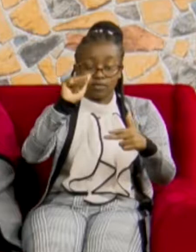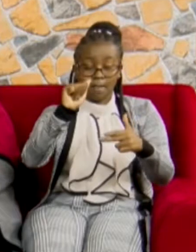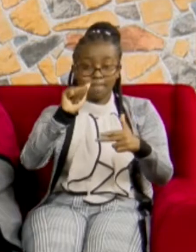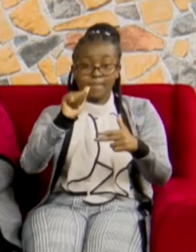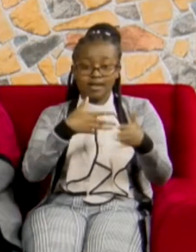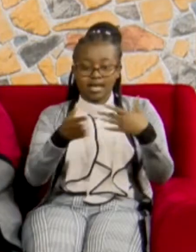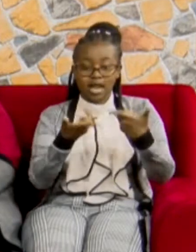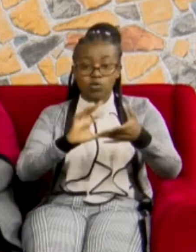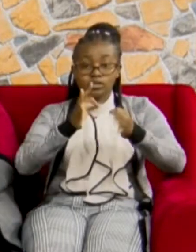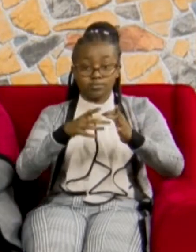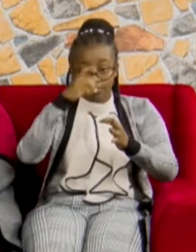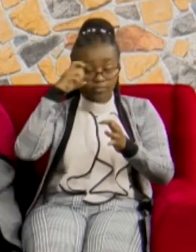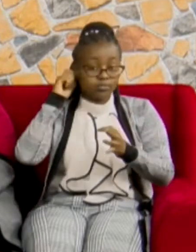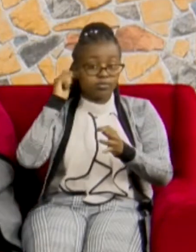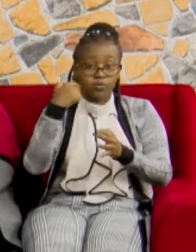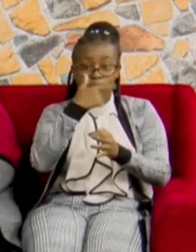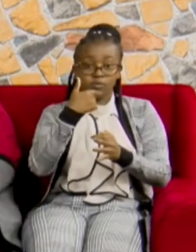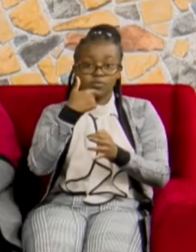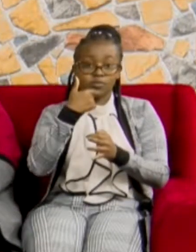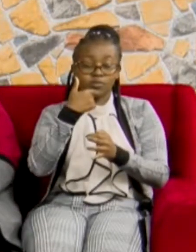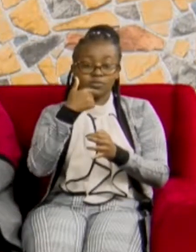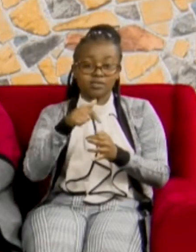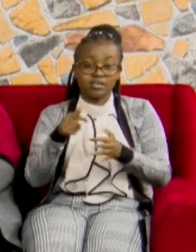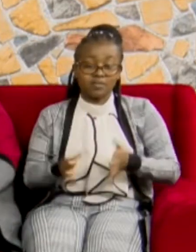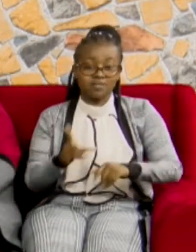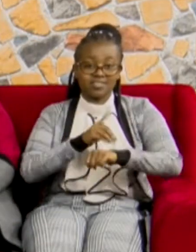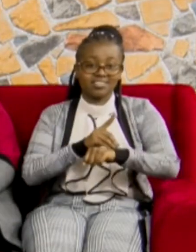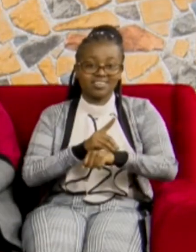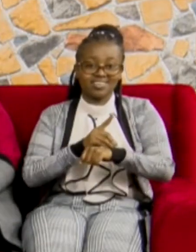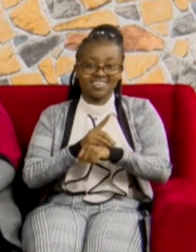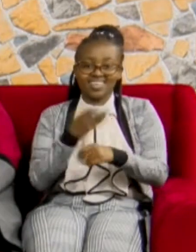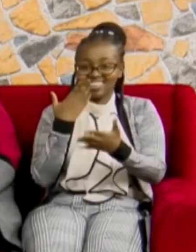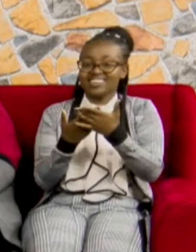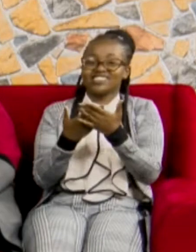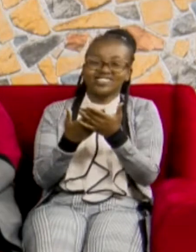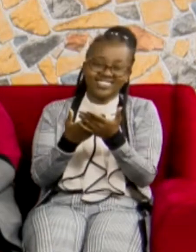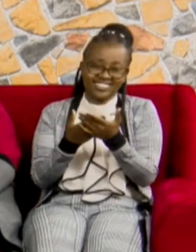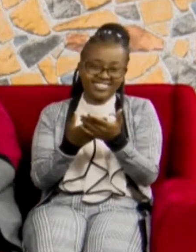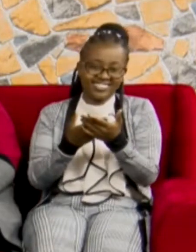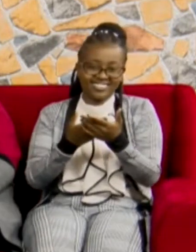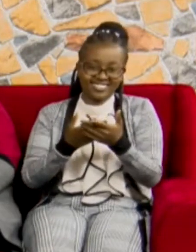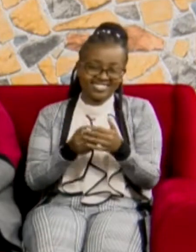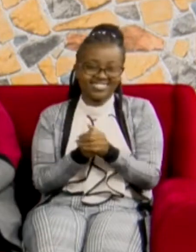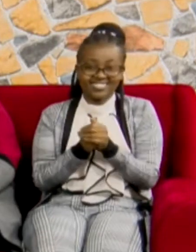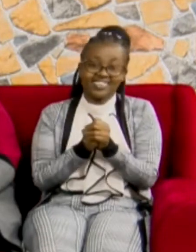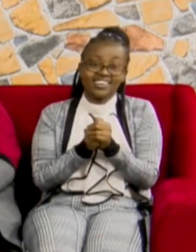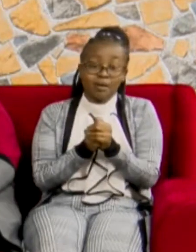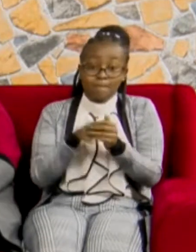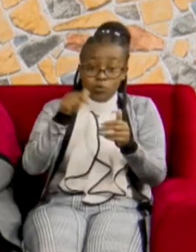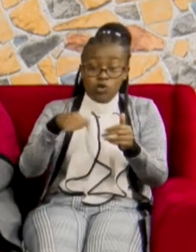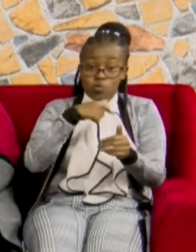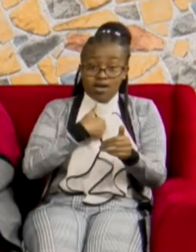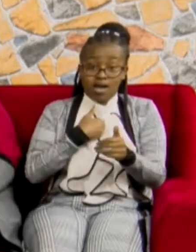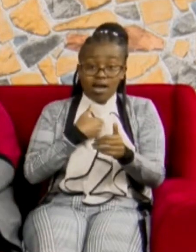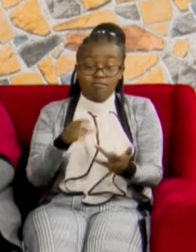and our interpreter Maureen, who actually it is her birthday. So happy birthday, Maureen! Thank you. And today we